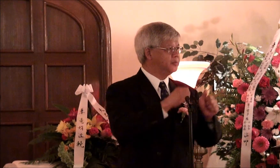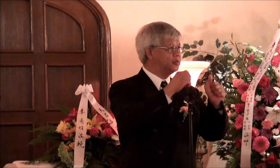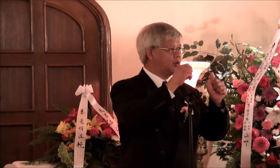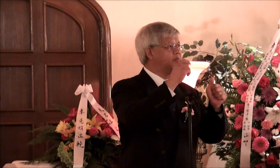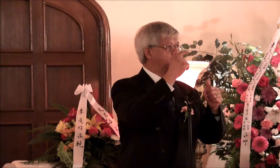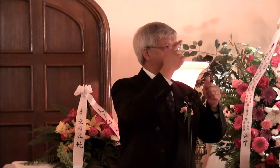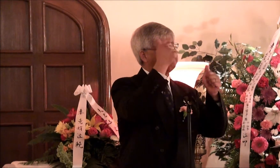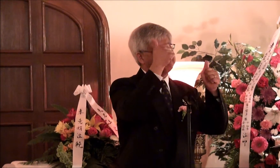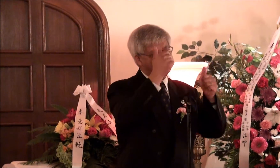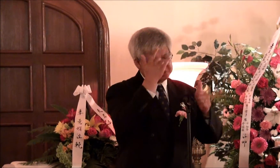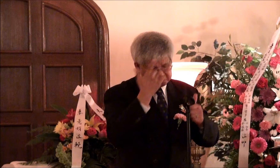degrading.